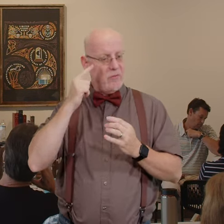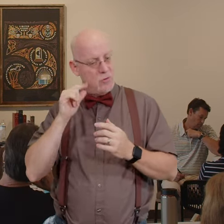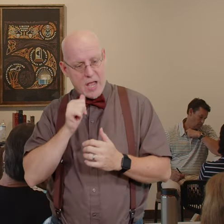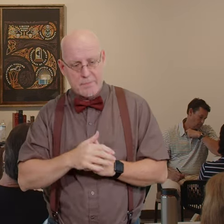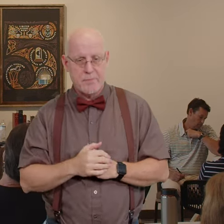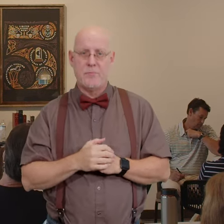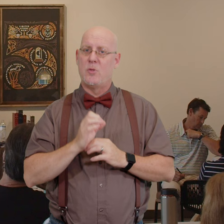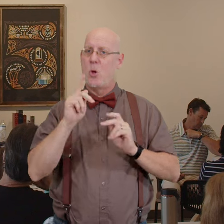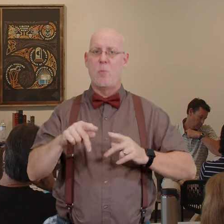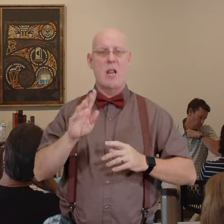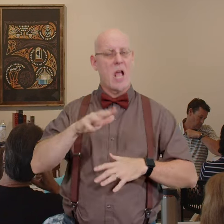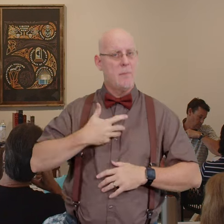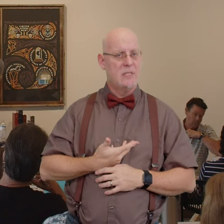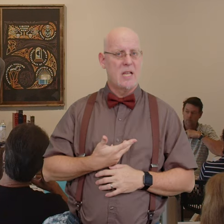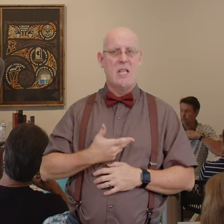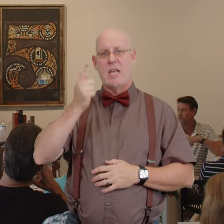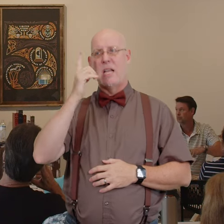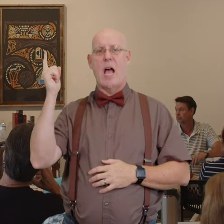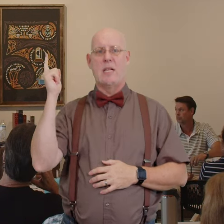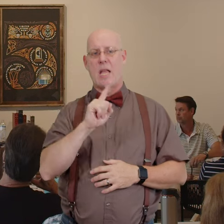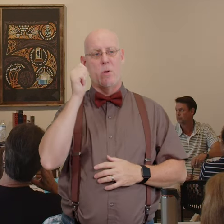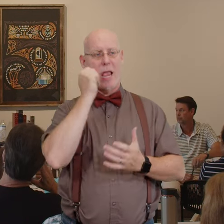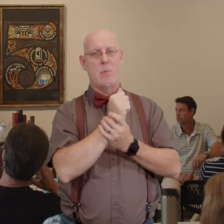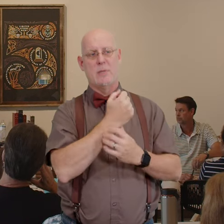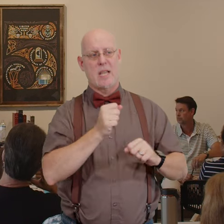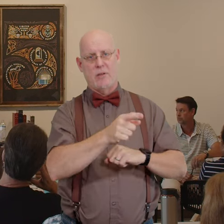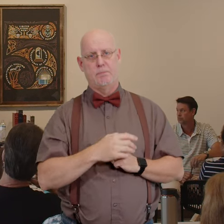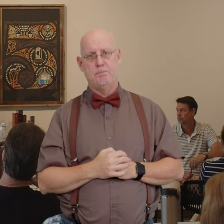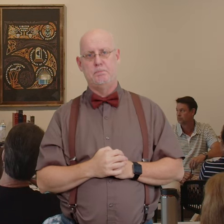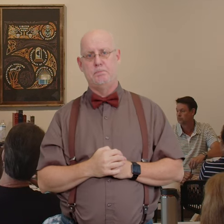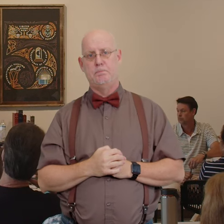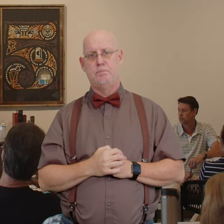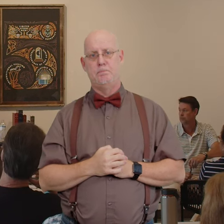whether we've ever thought of this or not. Nobody gets ticked off that God came to Abraham and saved him.